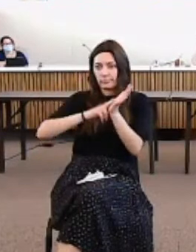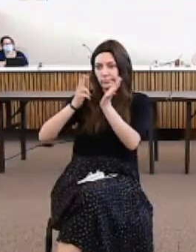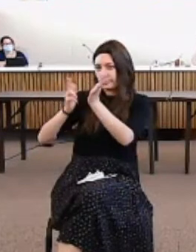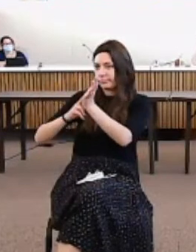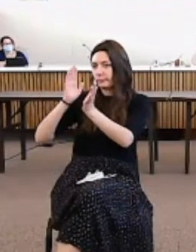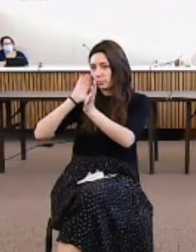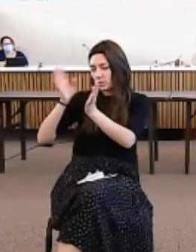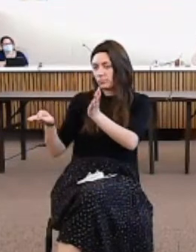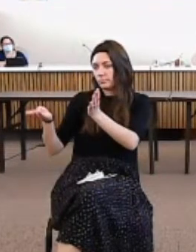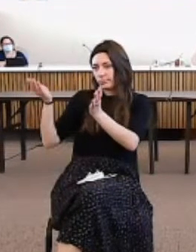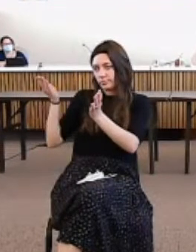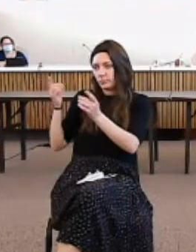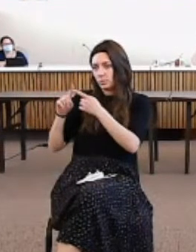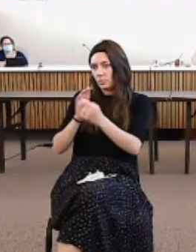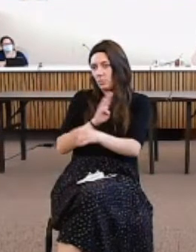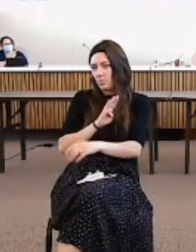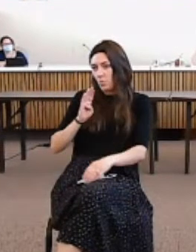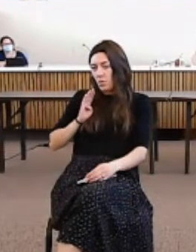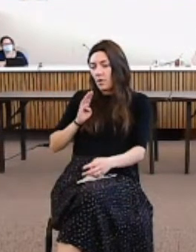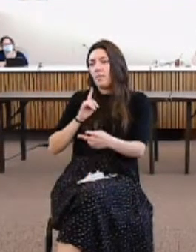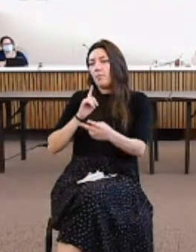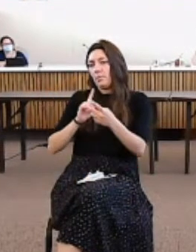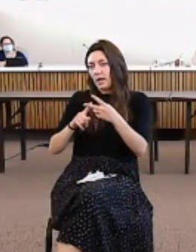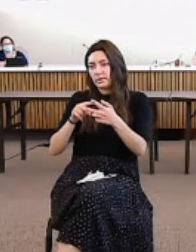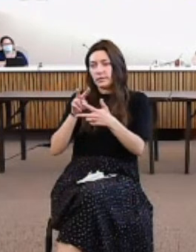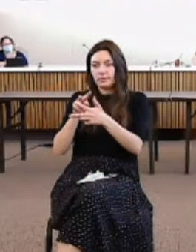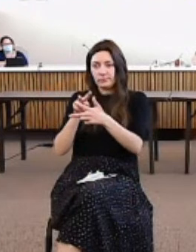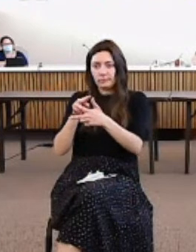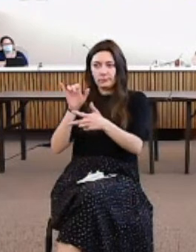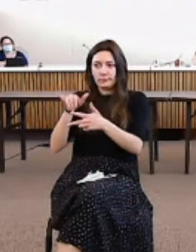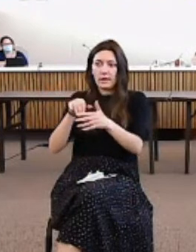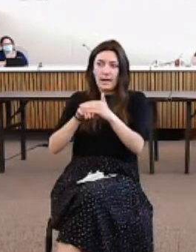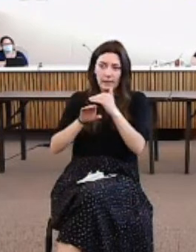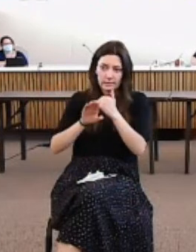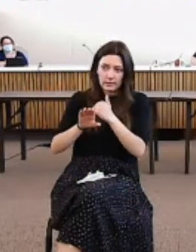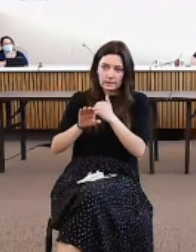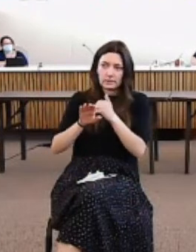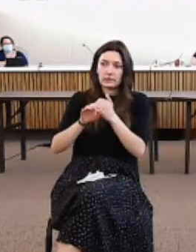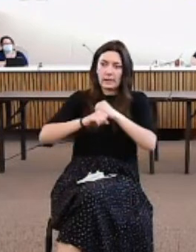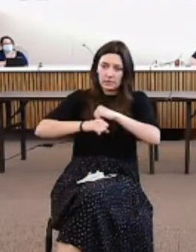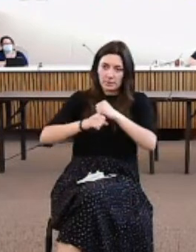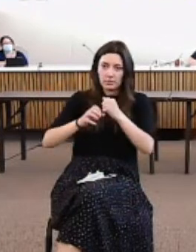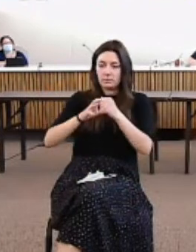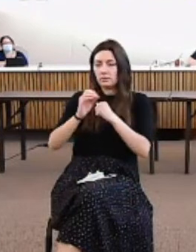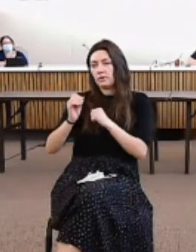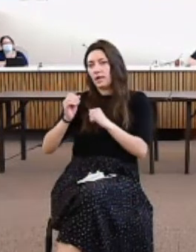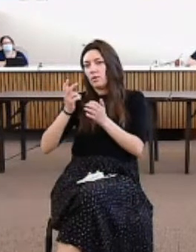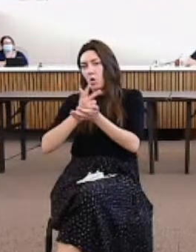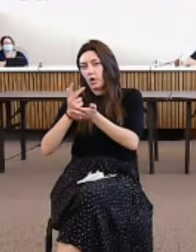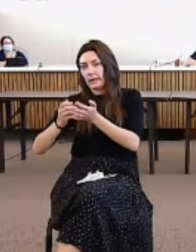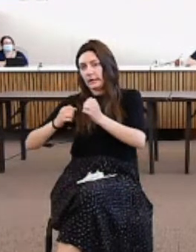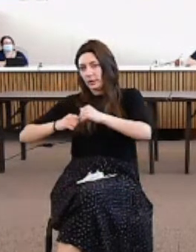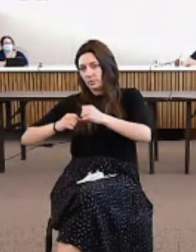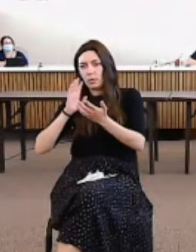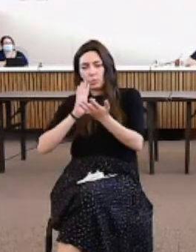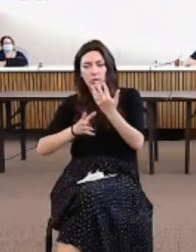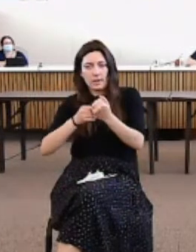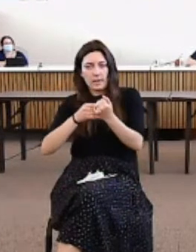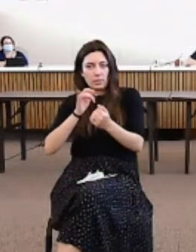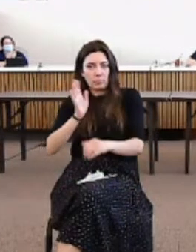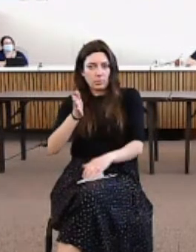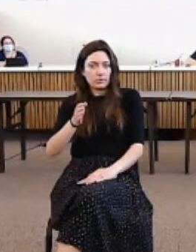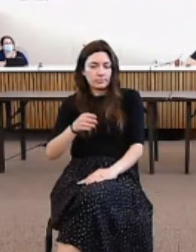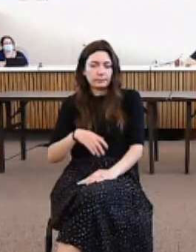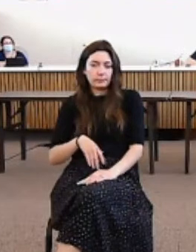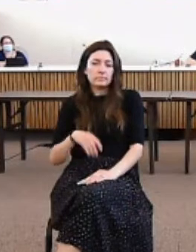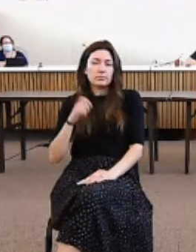the cross-access parking and the access easements. If I may, I wanted to speak just a little bit more about the operation